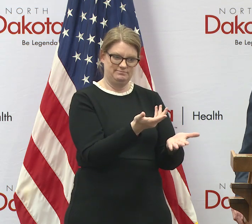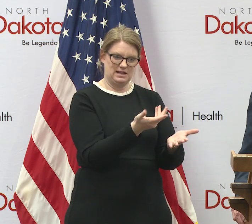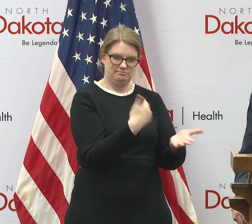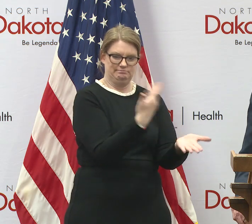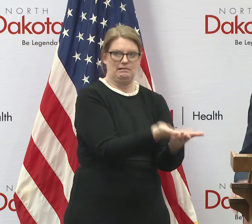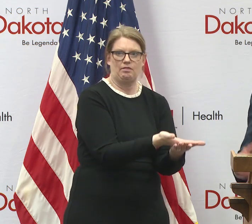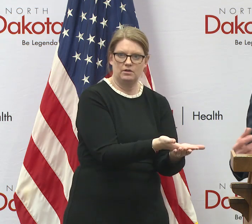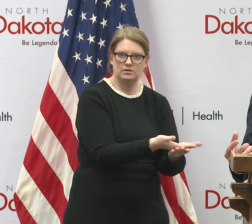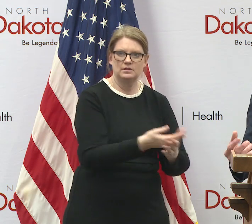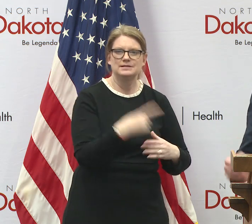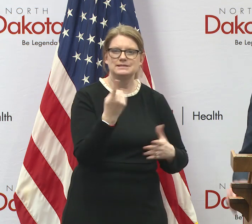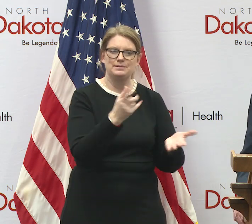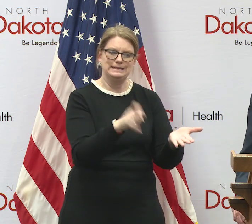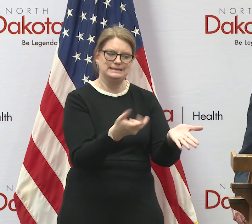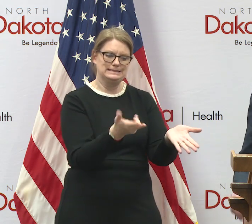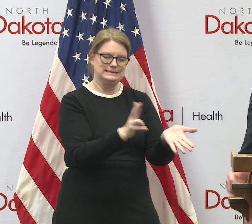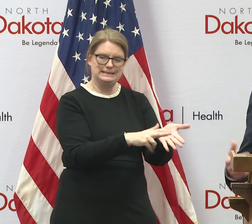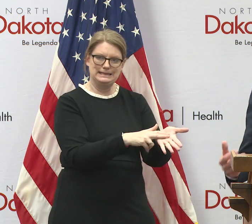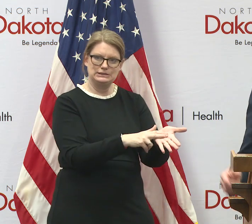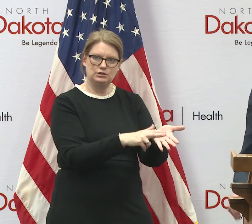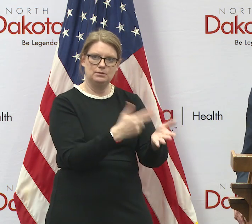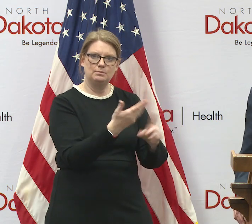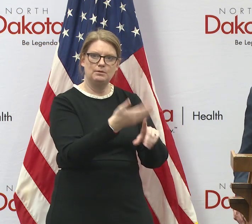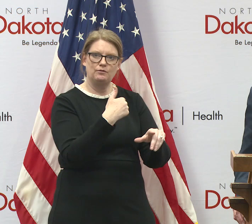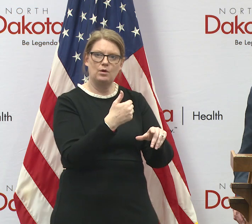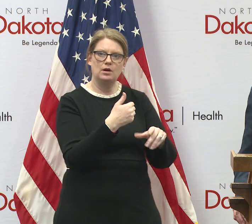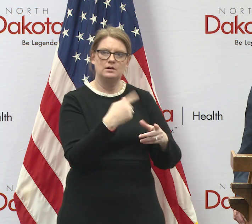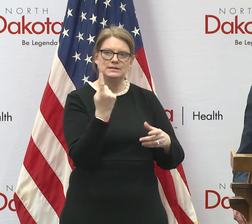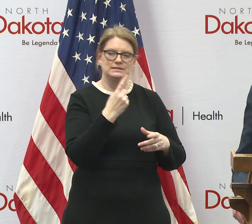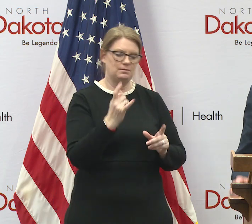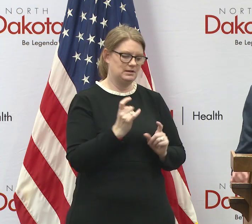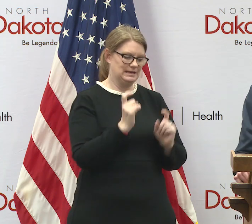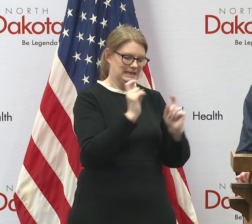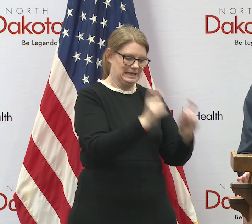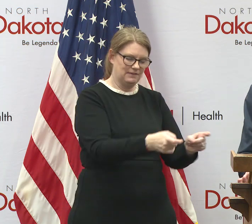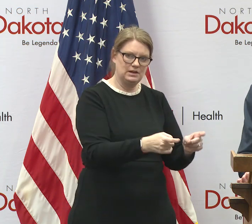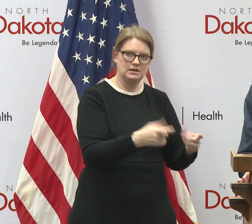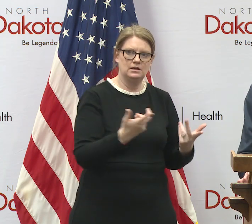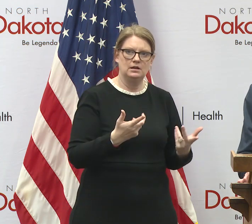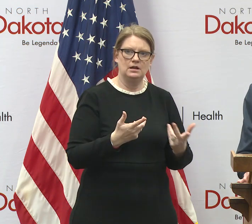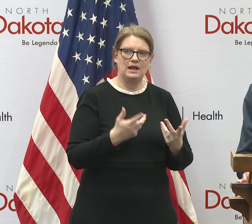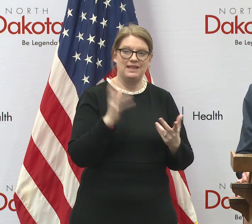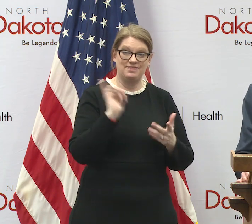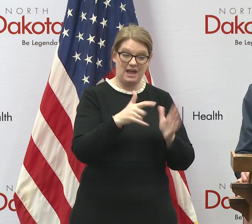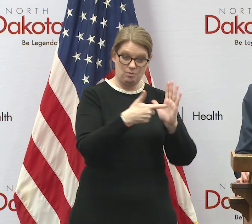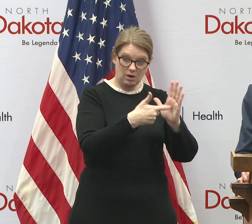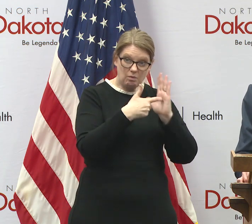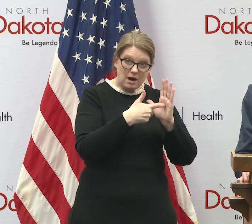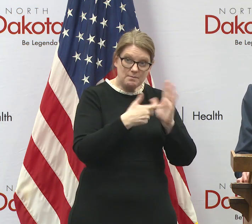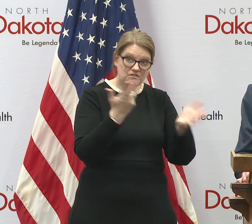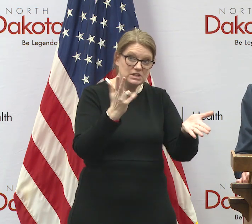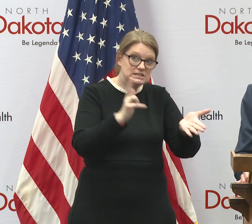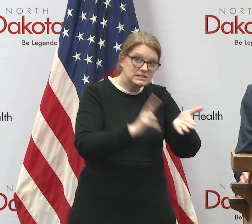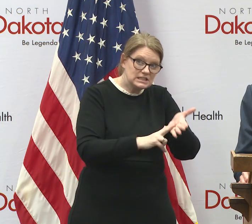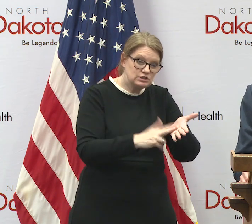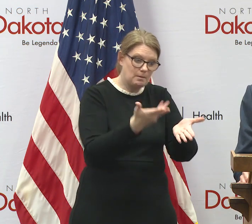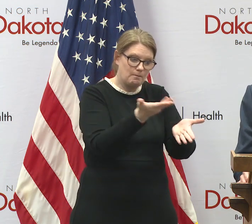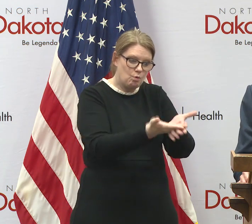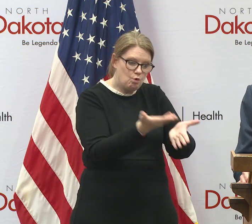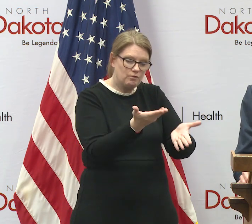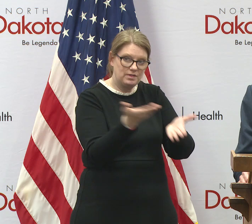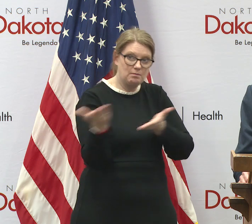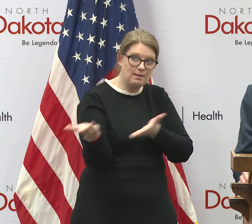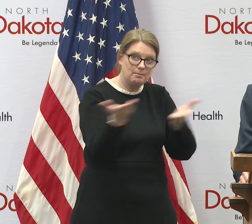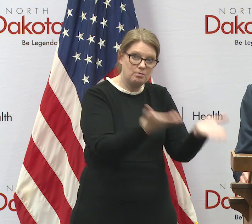that somebody needs a signature before a mail-in or others could drop it off, and we're dropping that requirement of the proof of